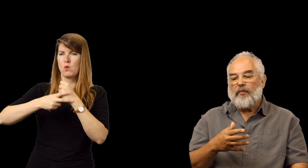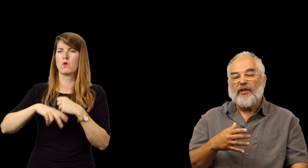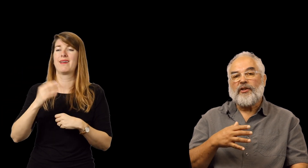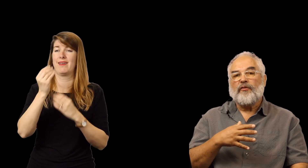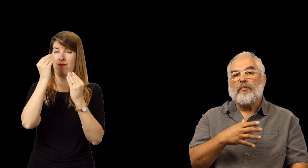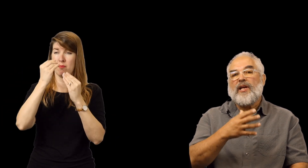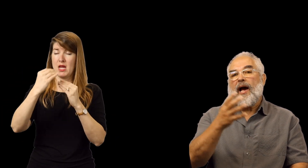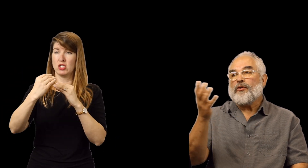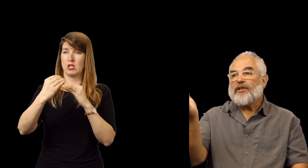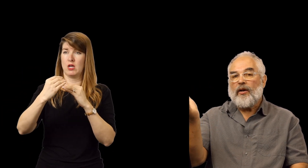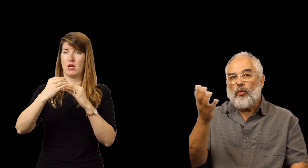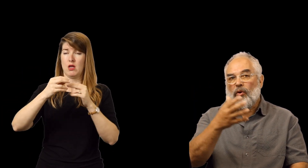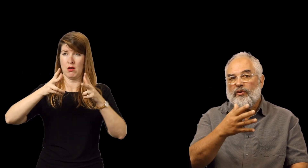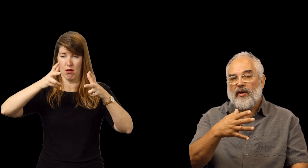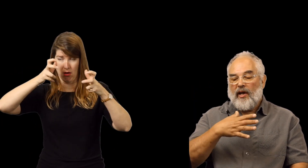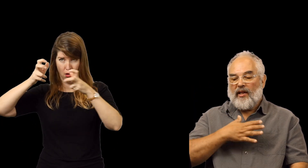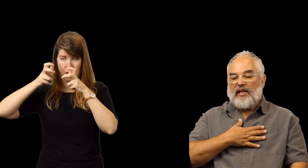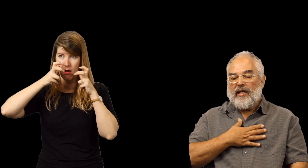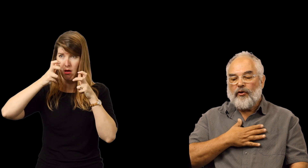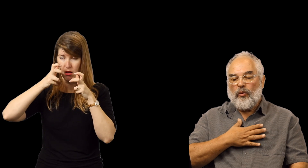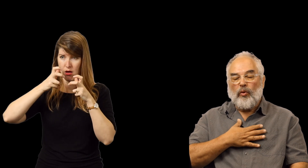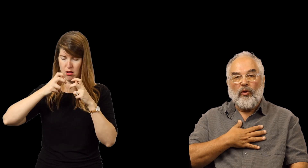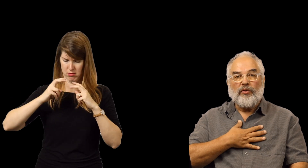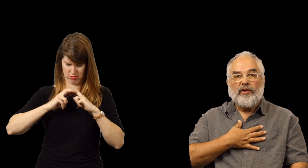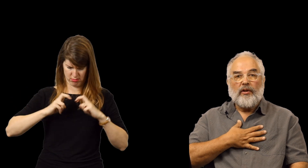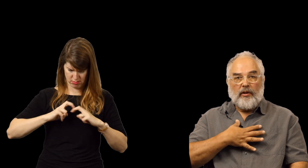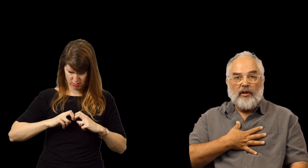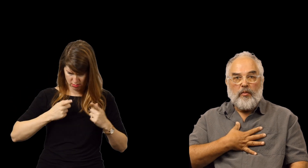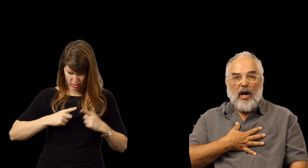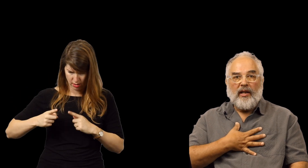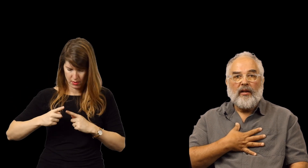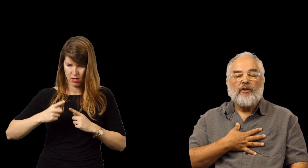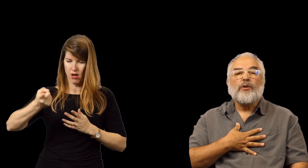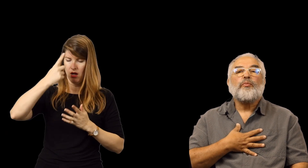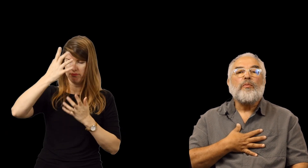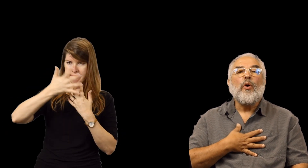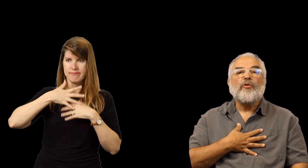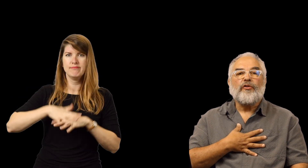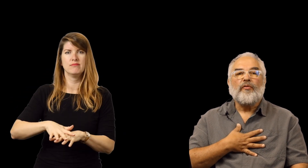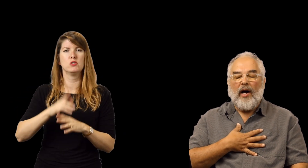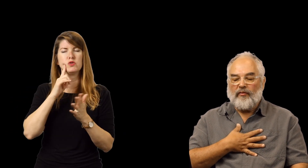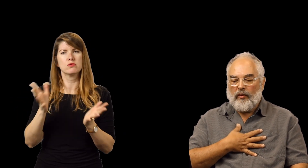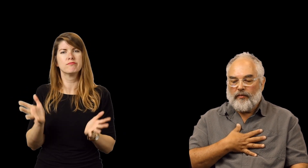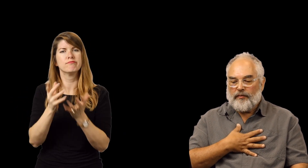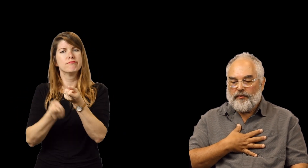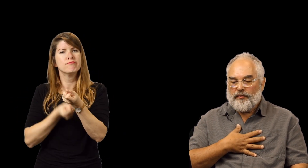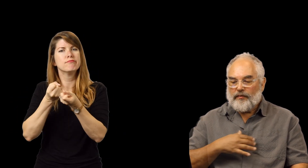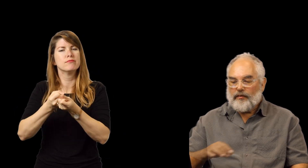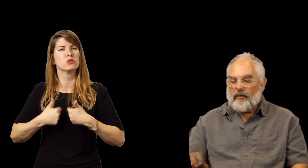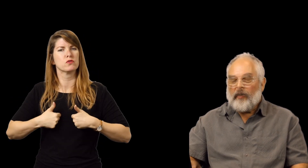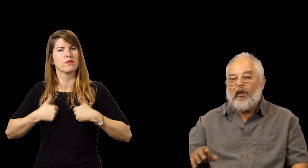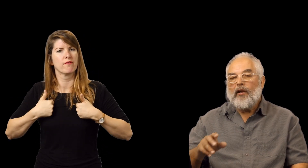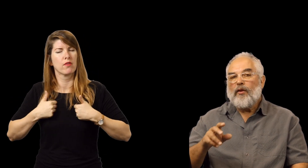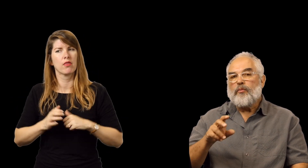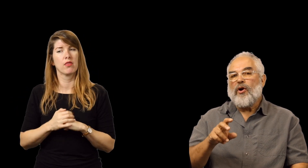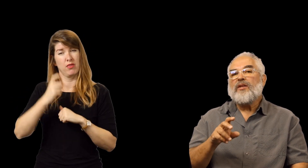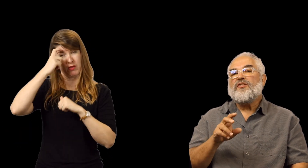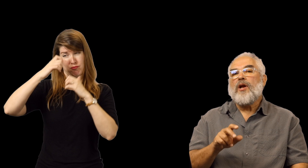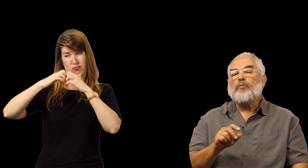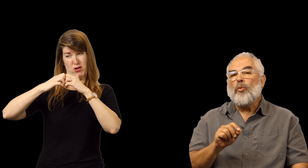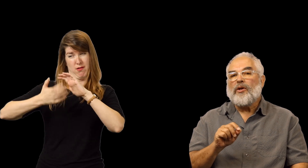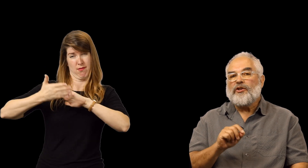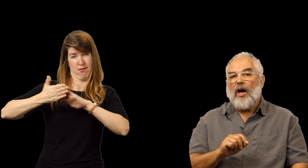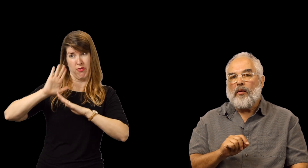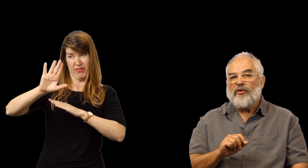on information from the outside world and the inner world in the body to promote survival. The